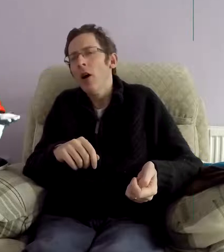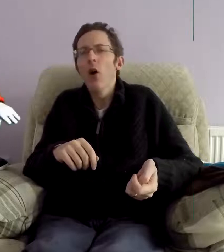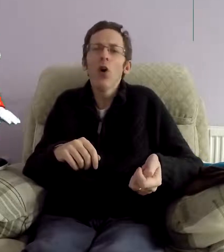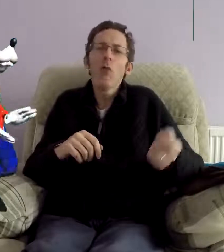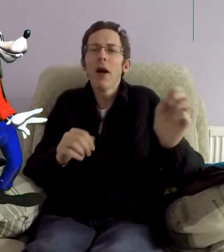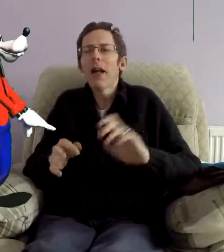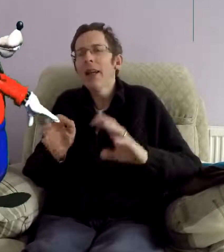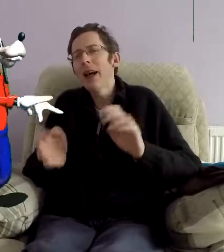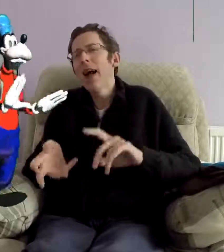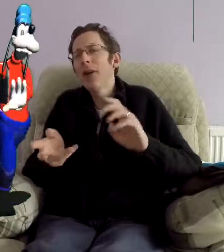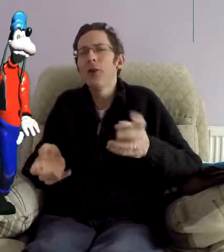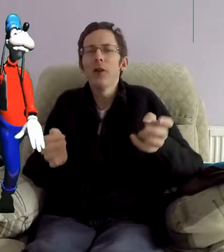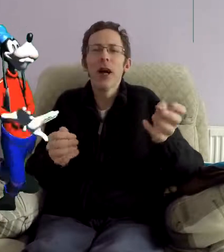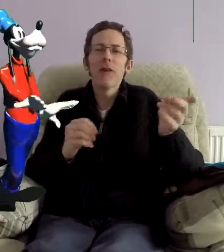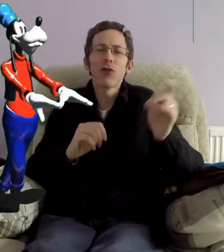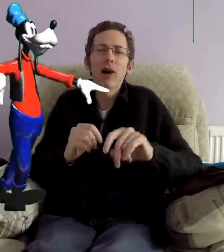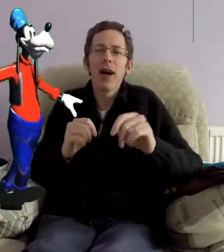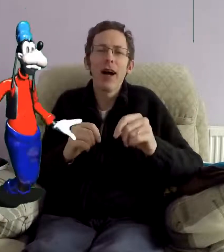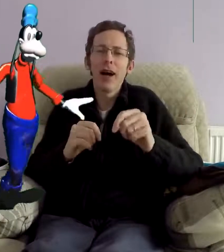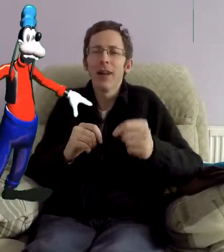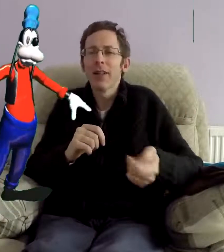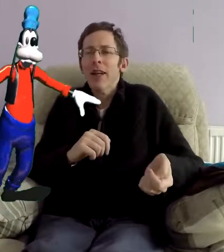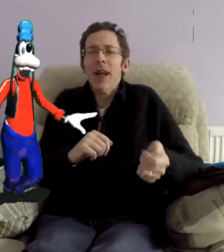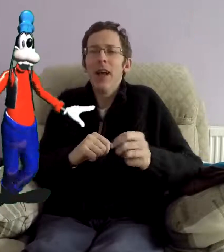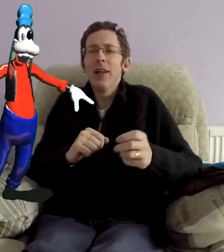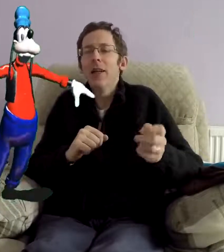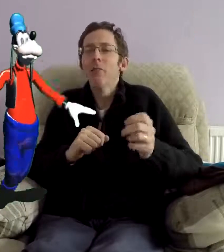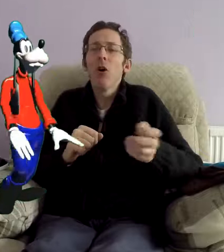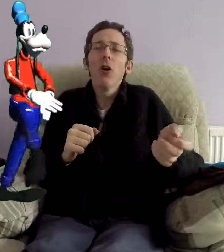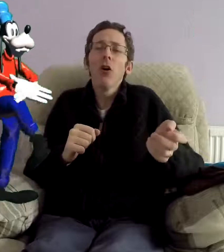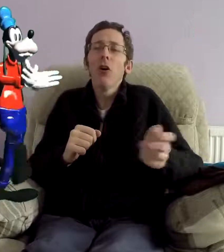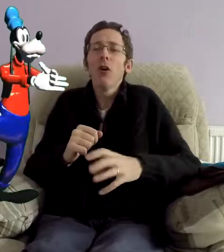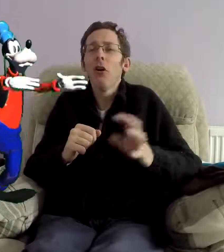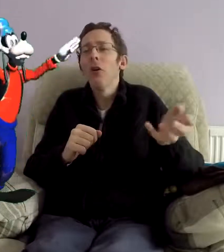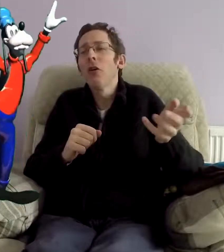Oh, Maggie, I could have tried anymore.